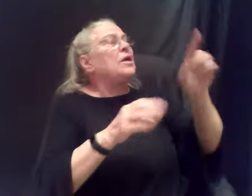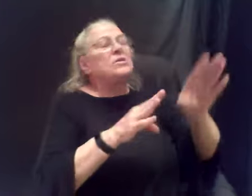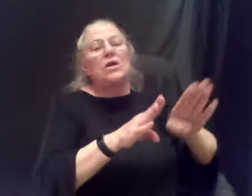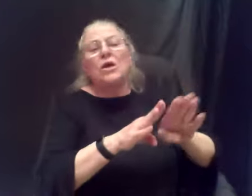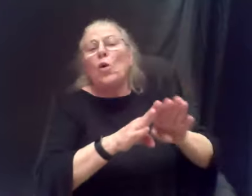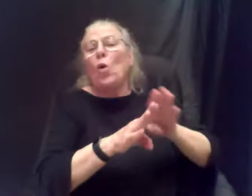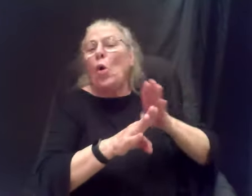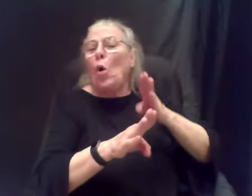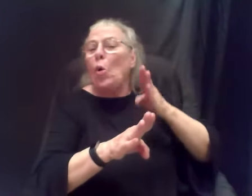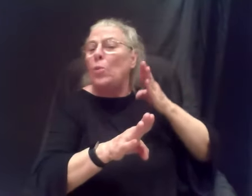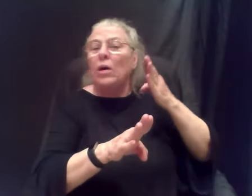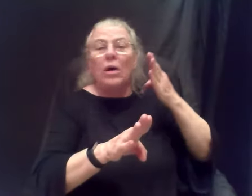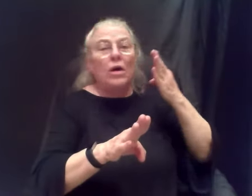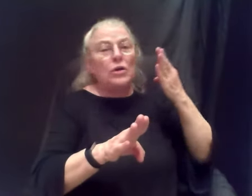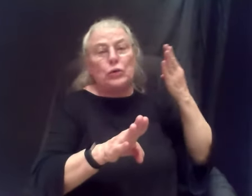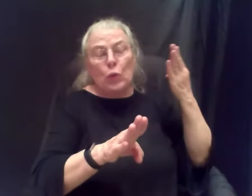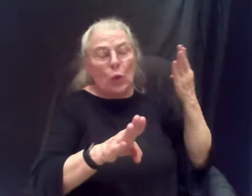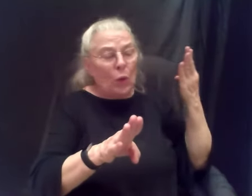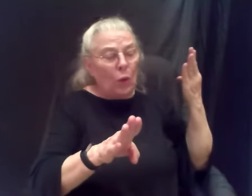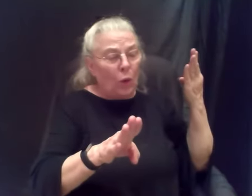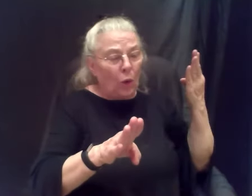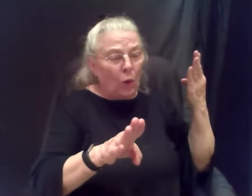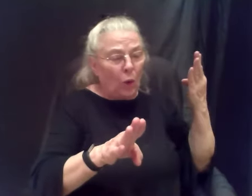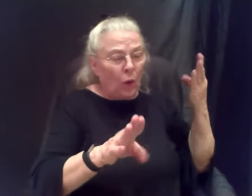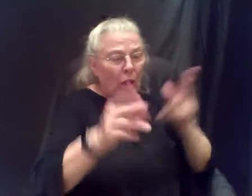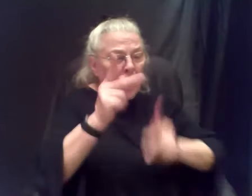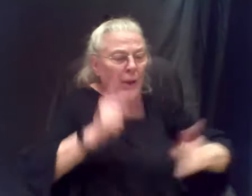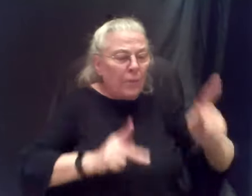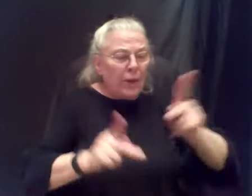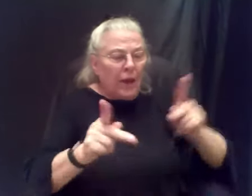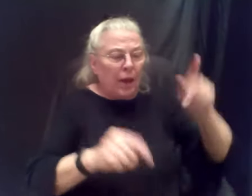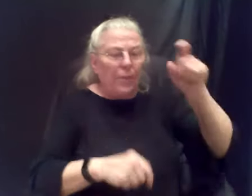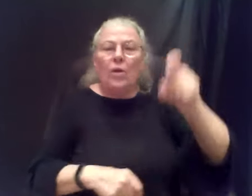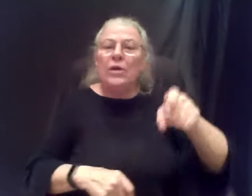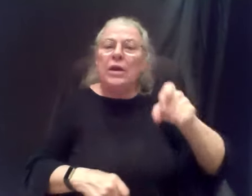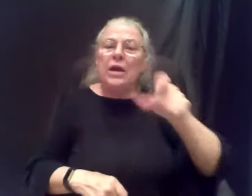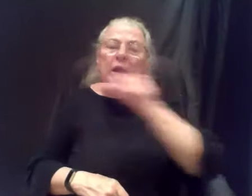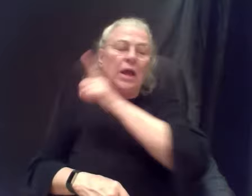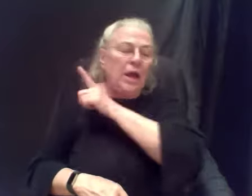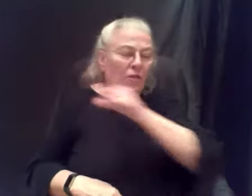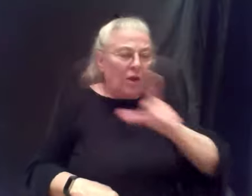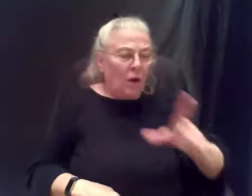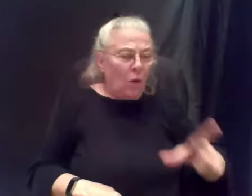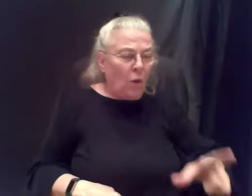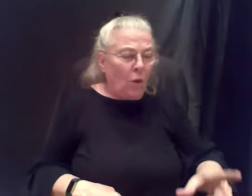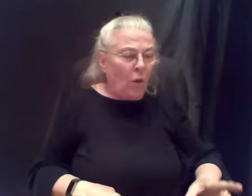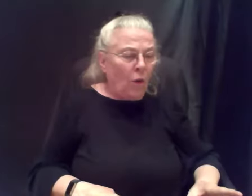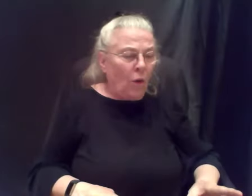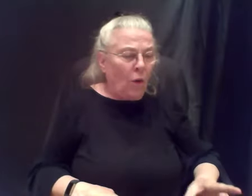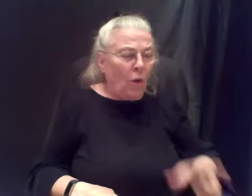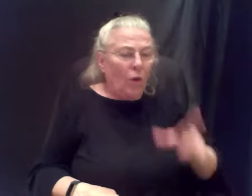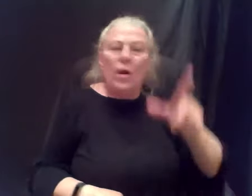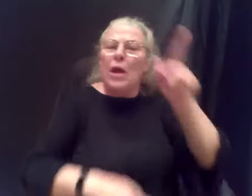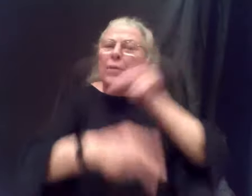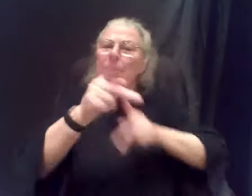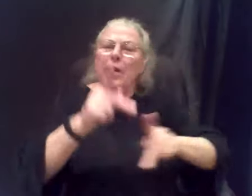the open door. People need the Lord.